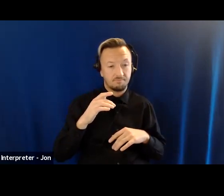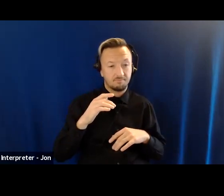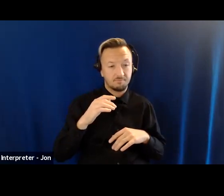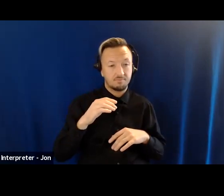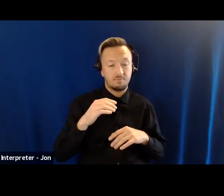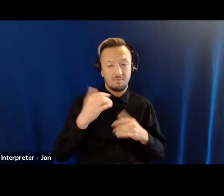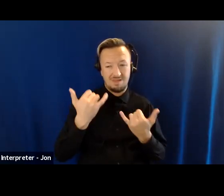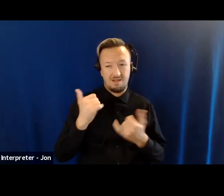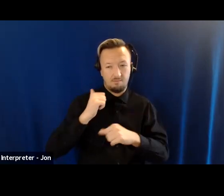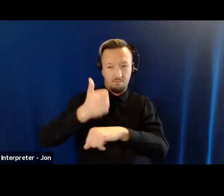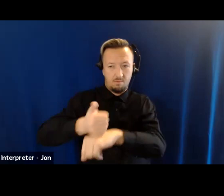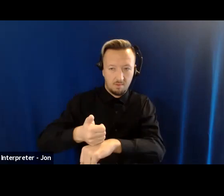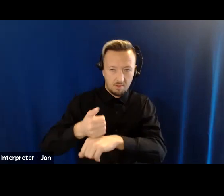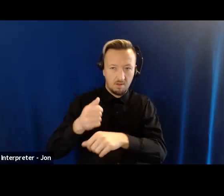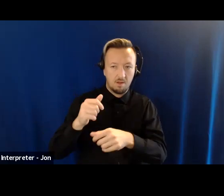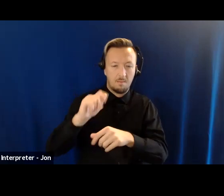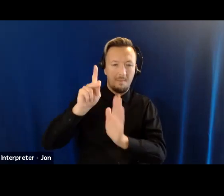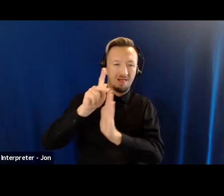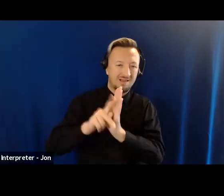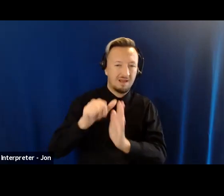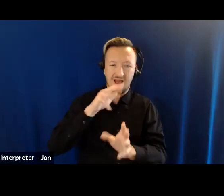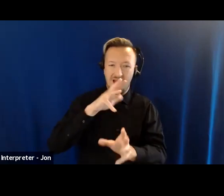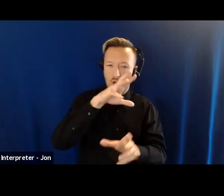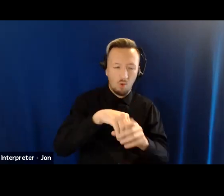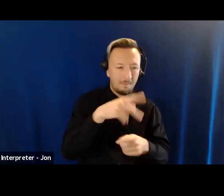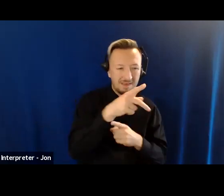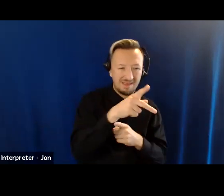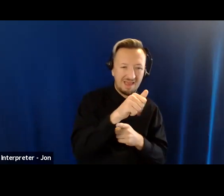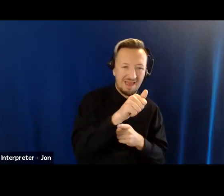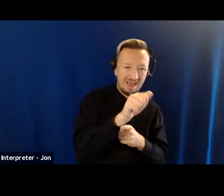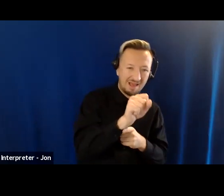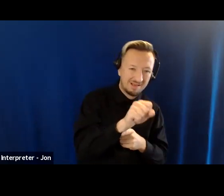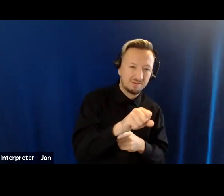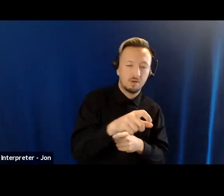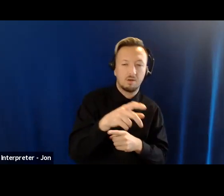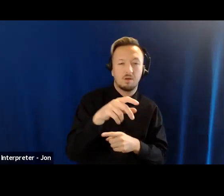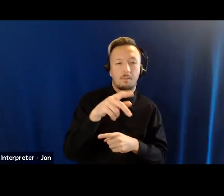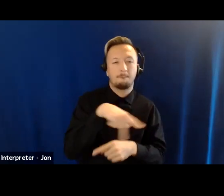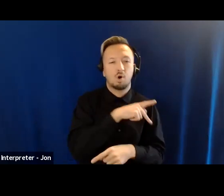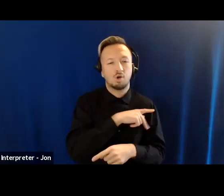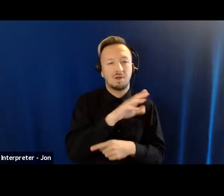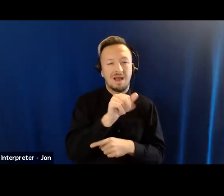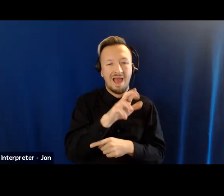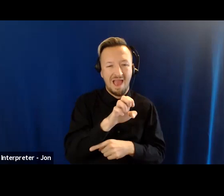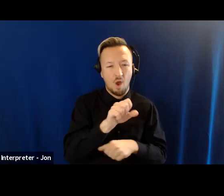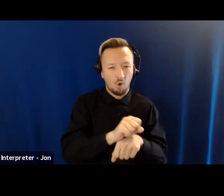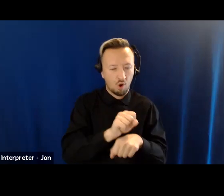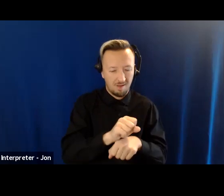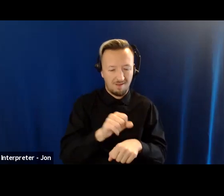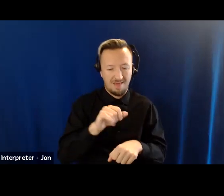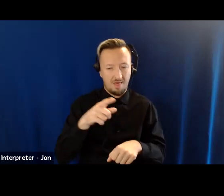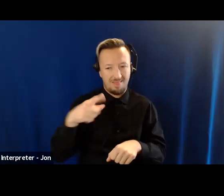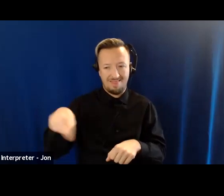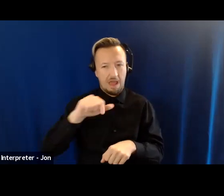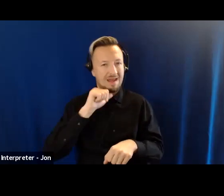example, PAS and DSP workers, personal care workers, as essential